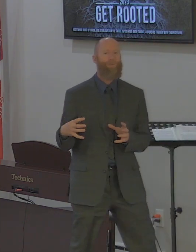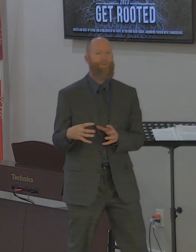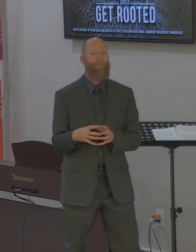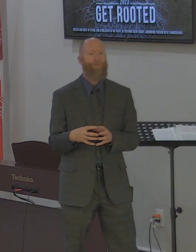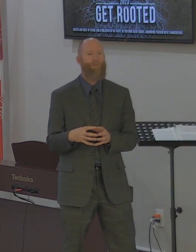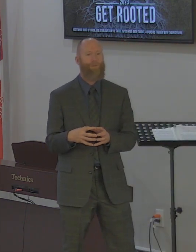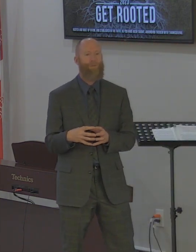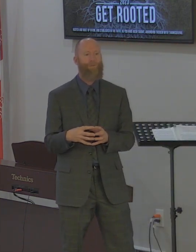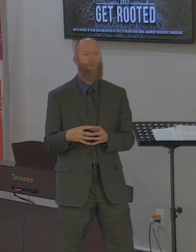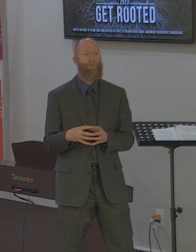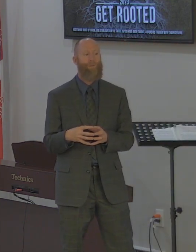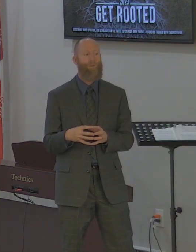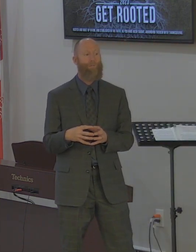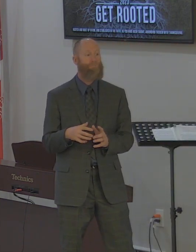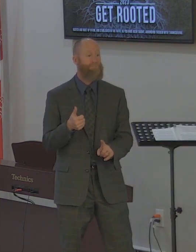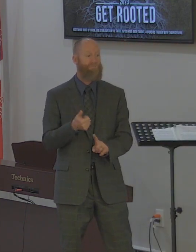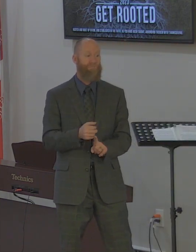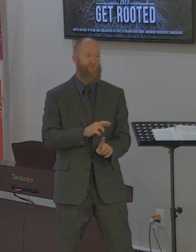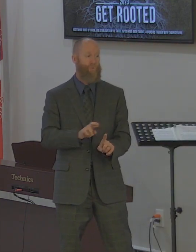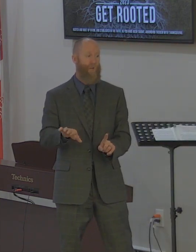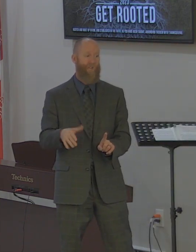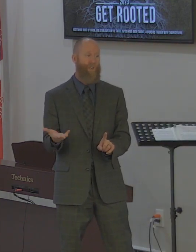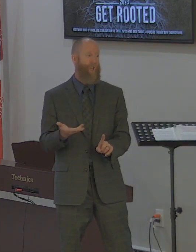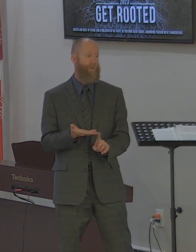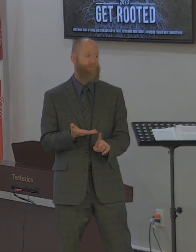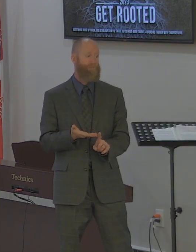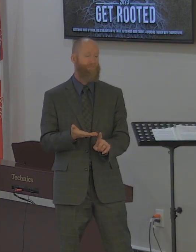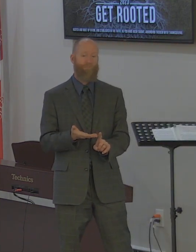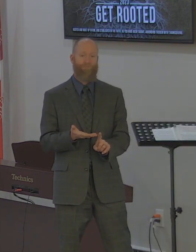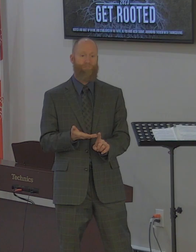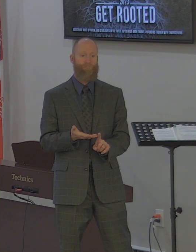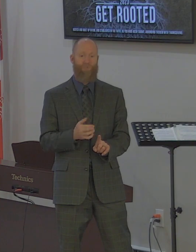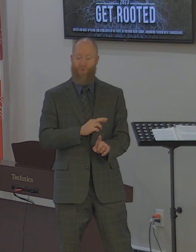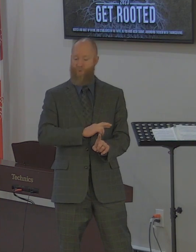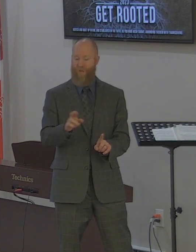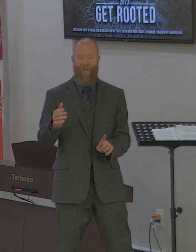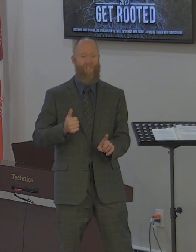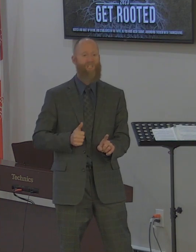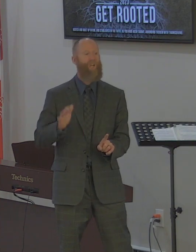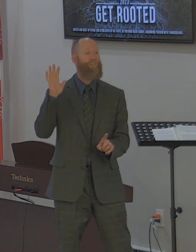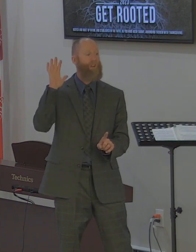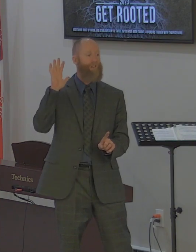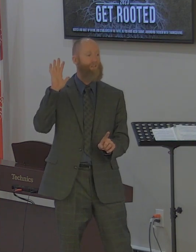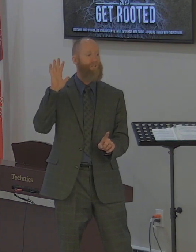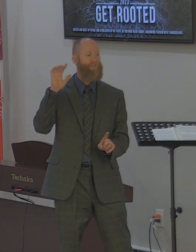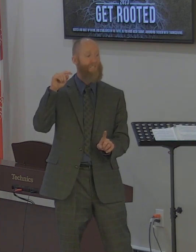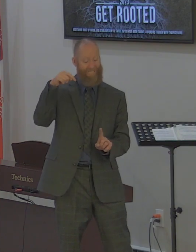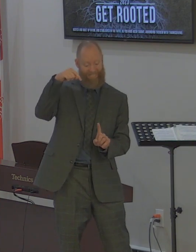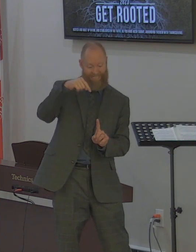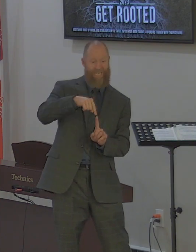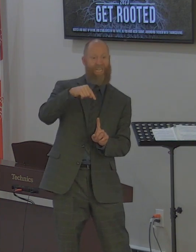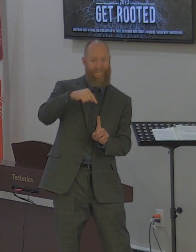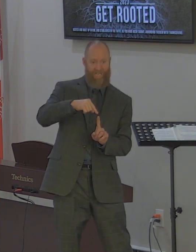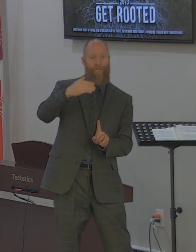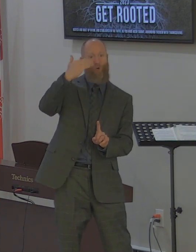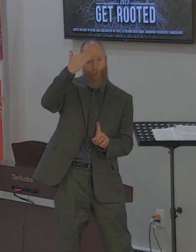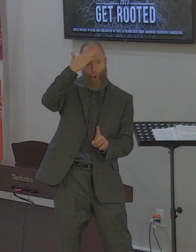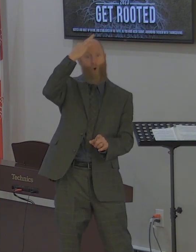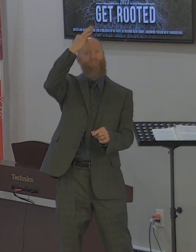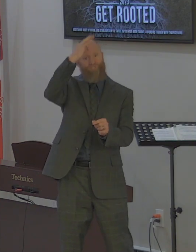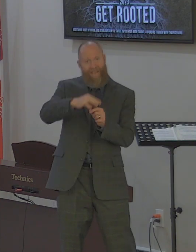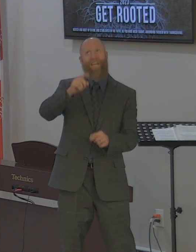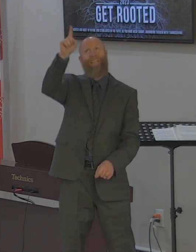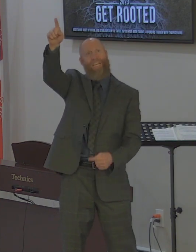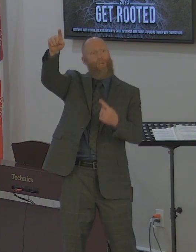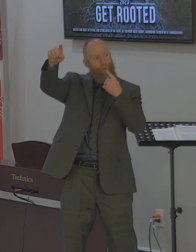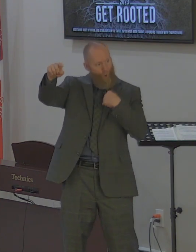He was ready to die. He was ready to make the ultimate sacrifice for God because he had faith in God said, hey, I want you to go